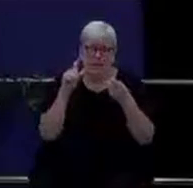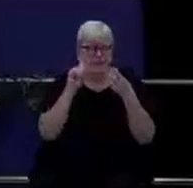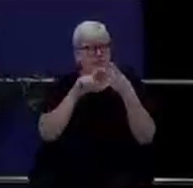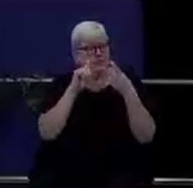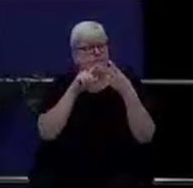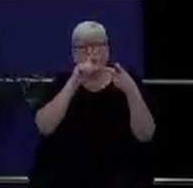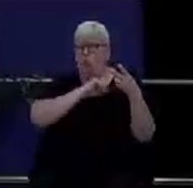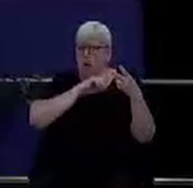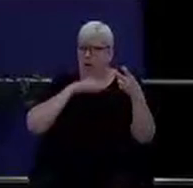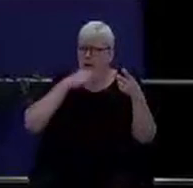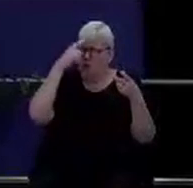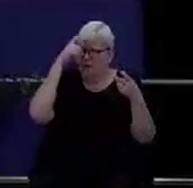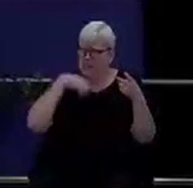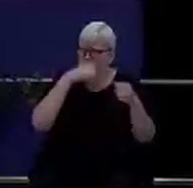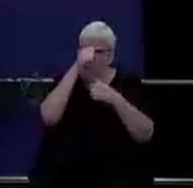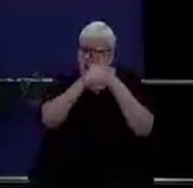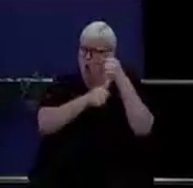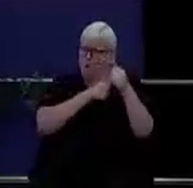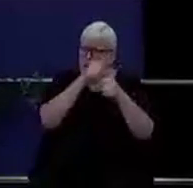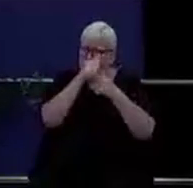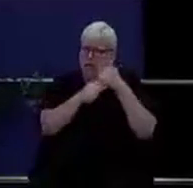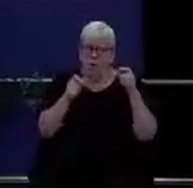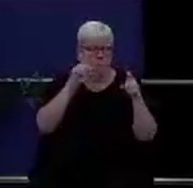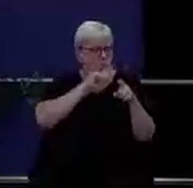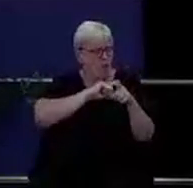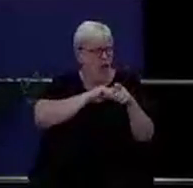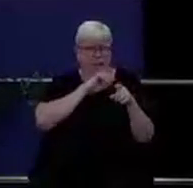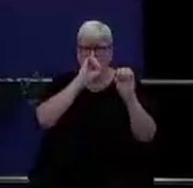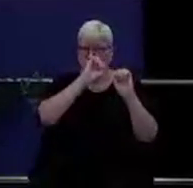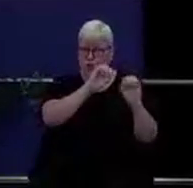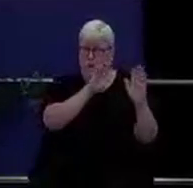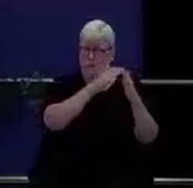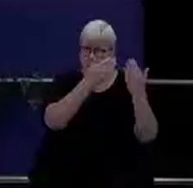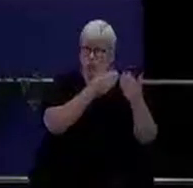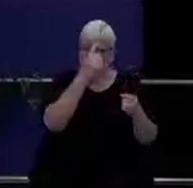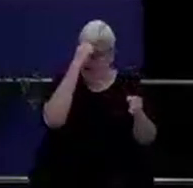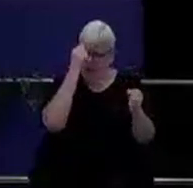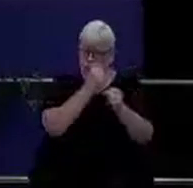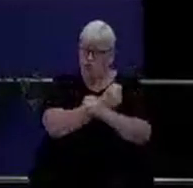such an appetite for it. What is it that books such as yours can do in the world?